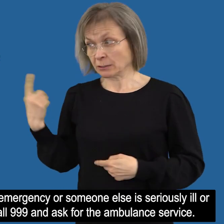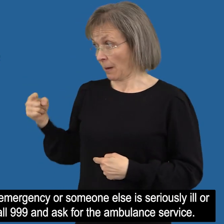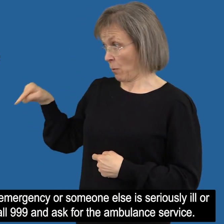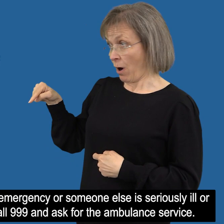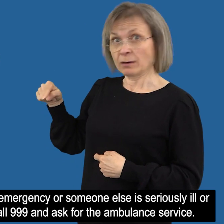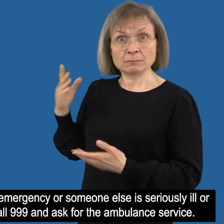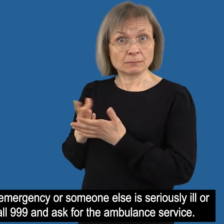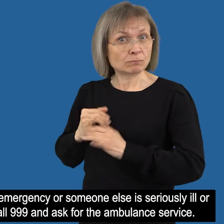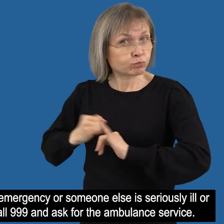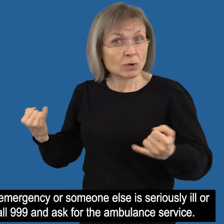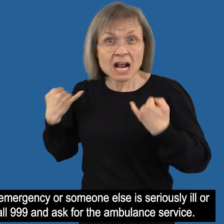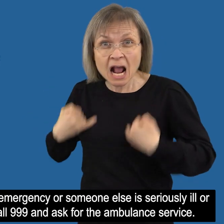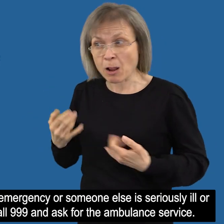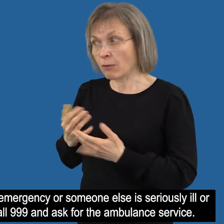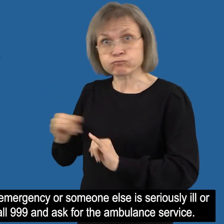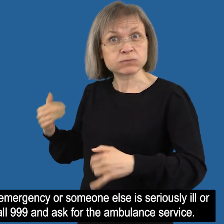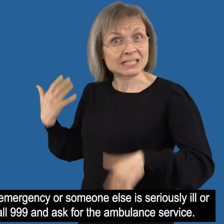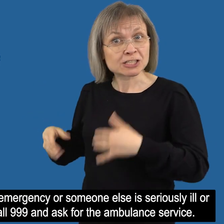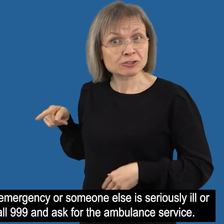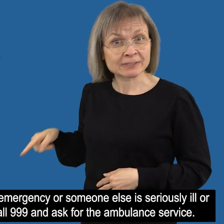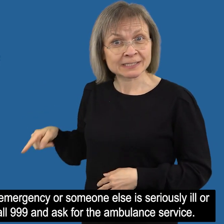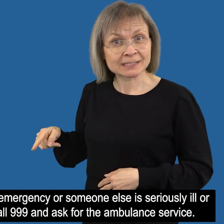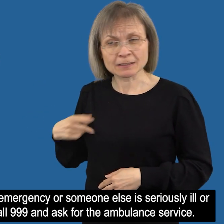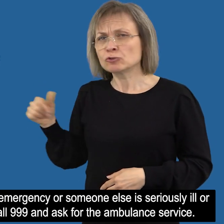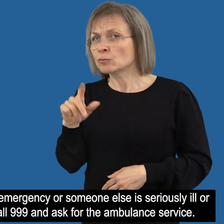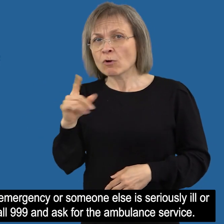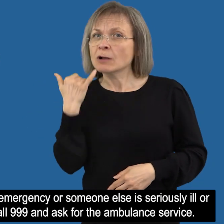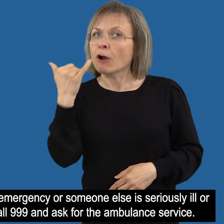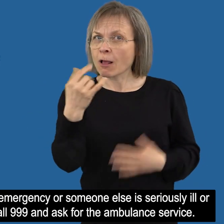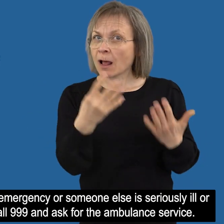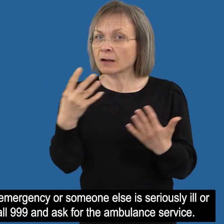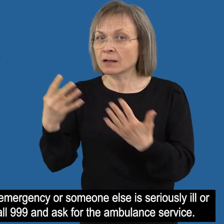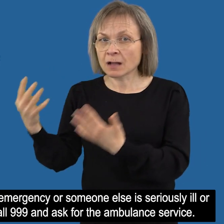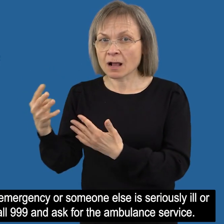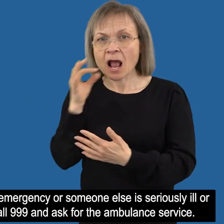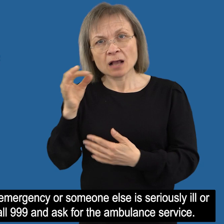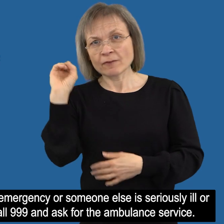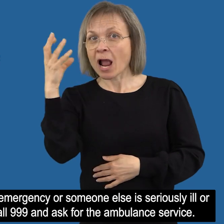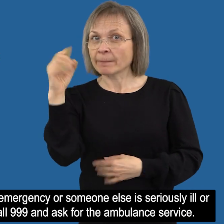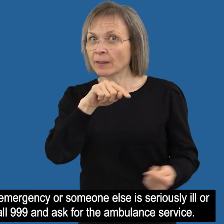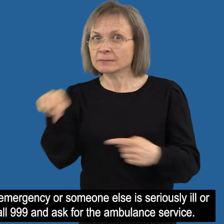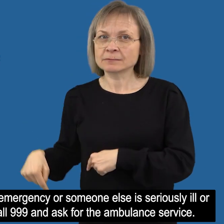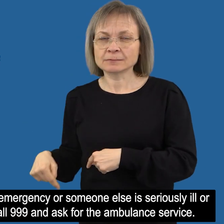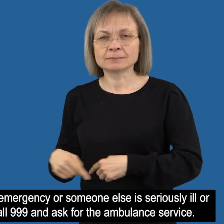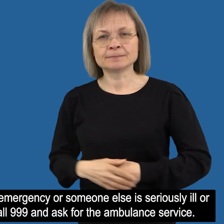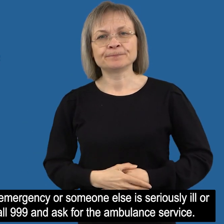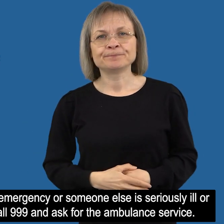If I have a medical emergency or someone else is seriously ill or injured, I should call 999 and ask for the